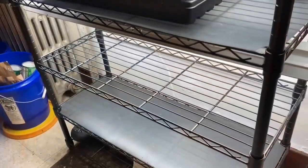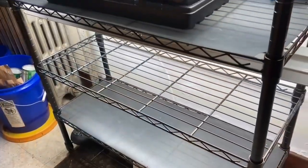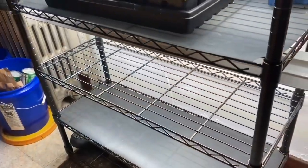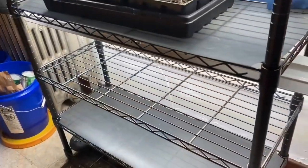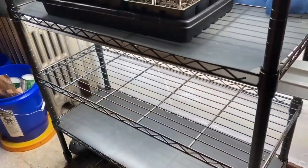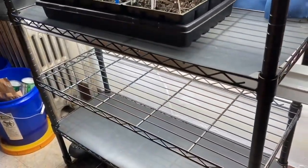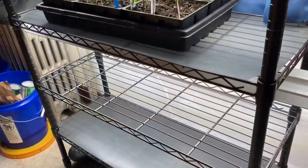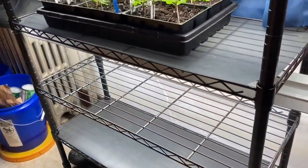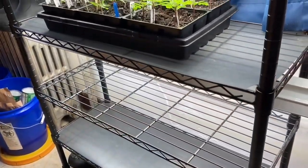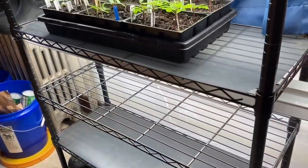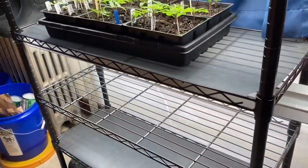room.